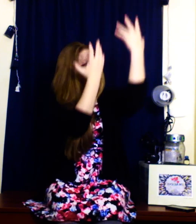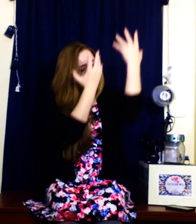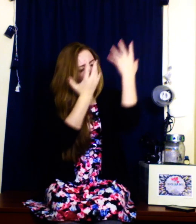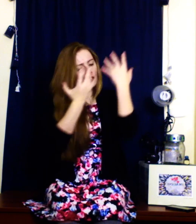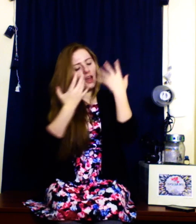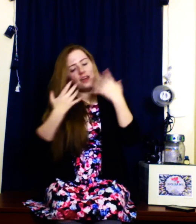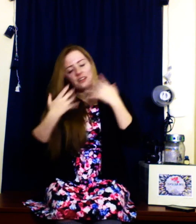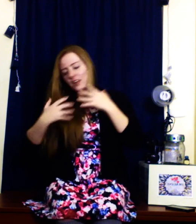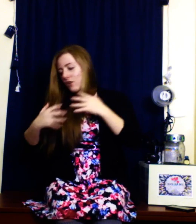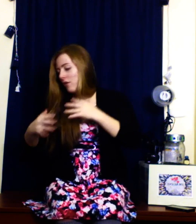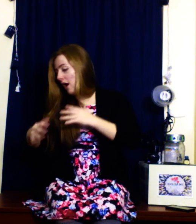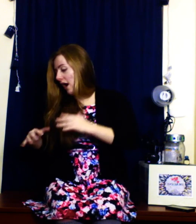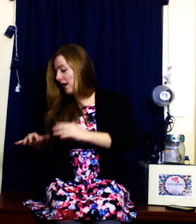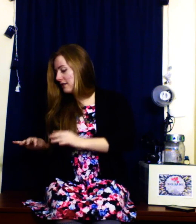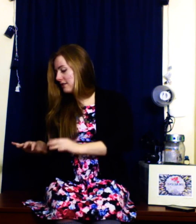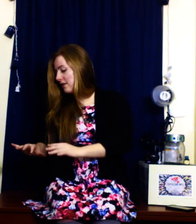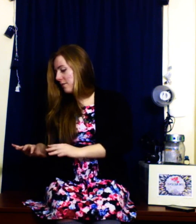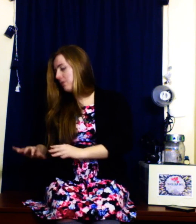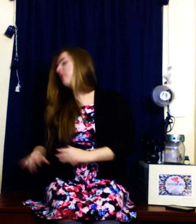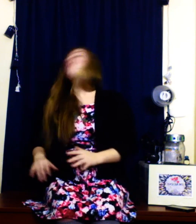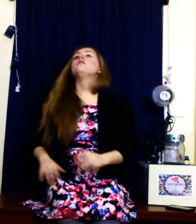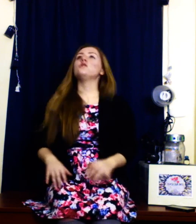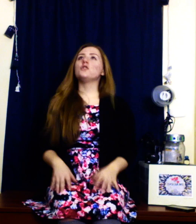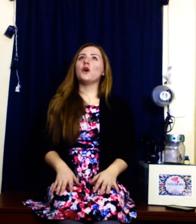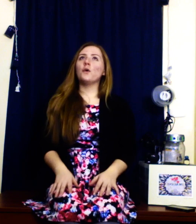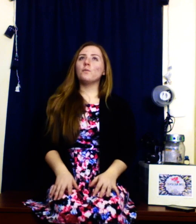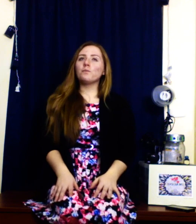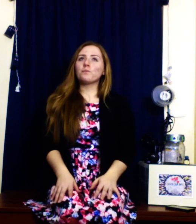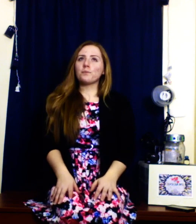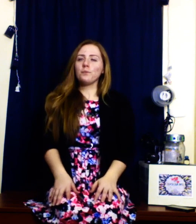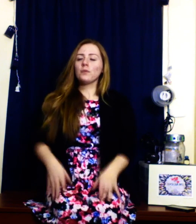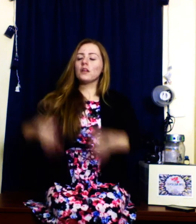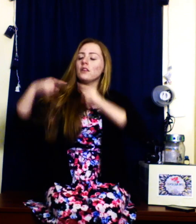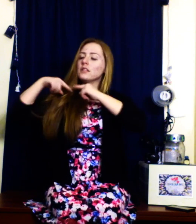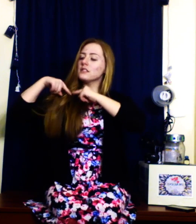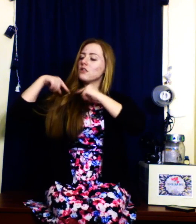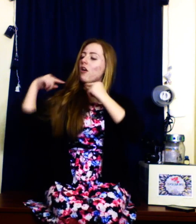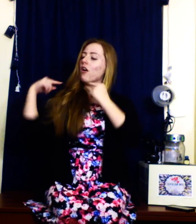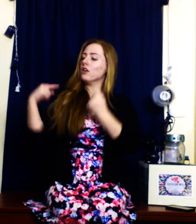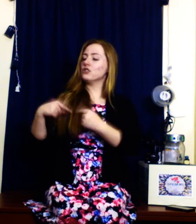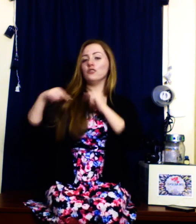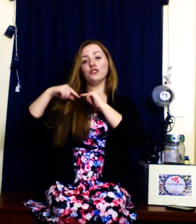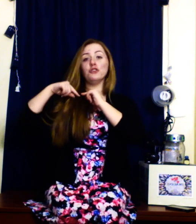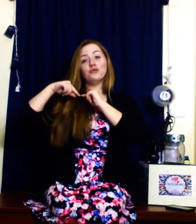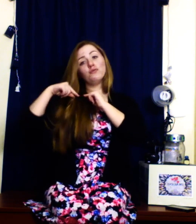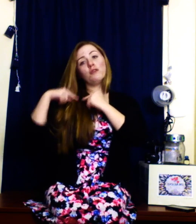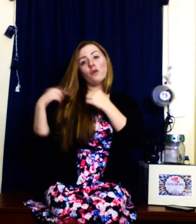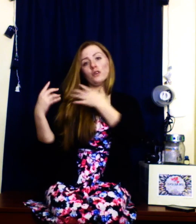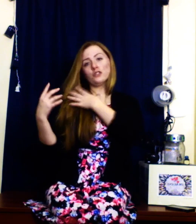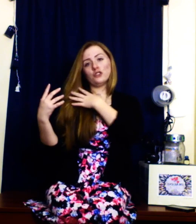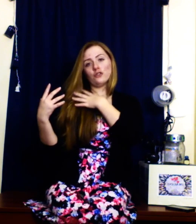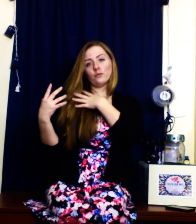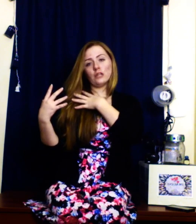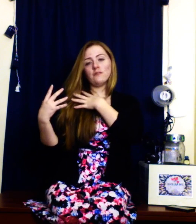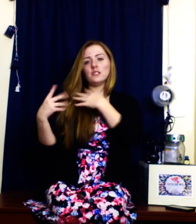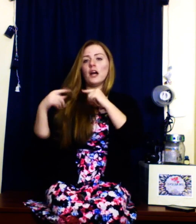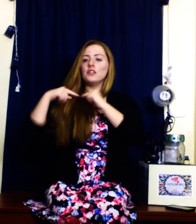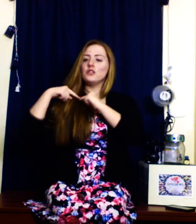sings and it cries. So this is heart. You of course, your left side, you would